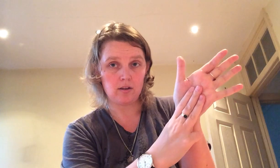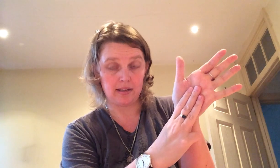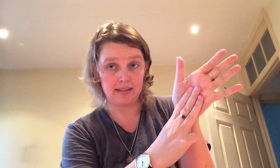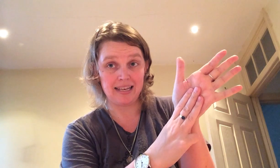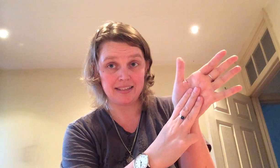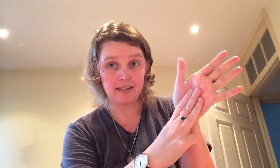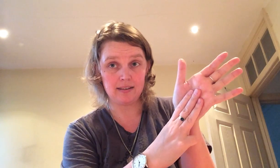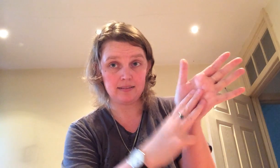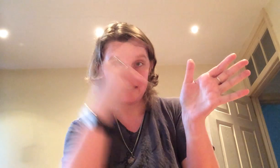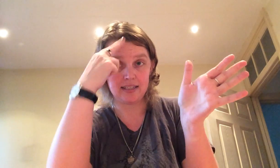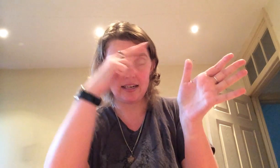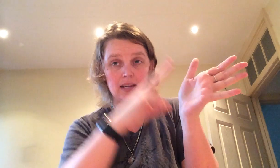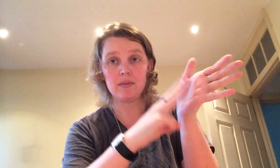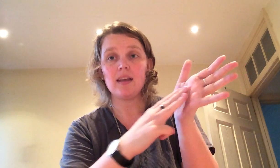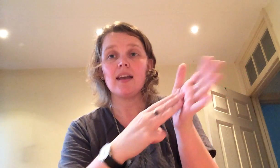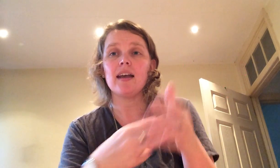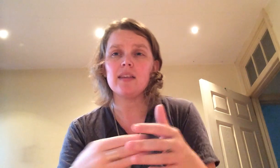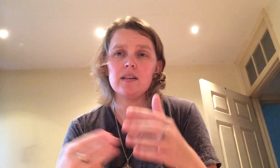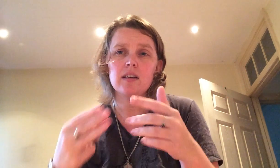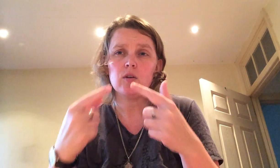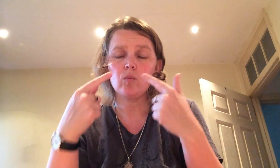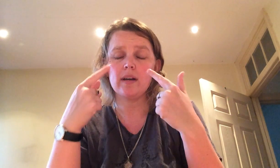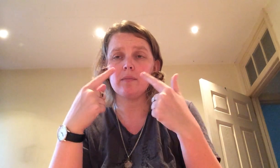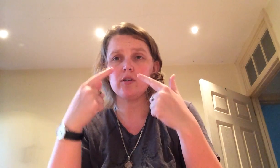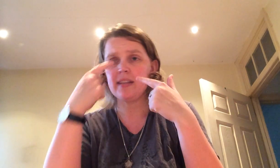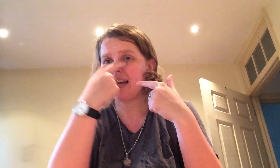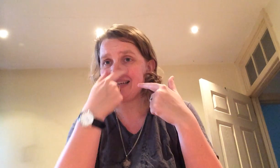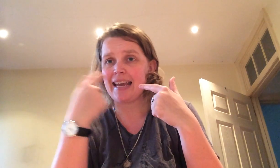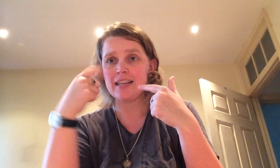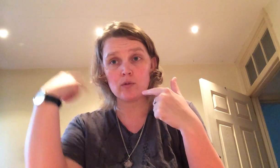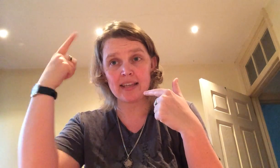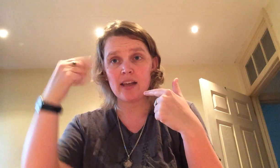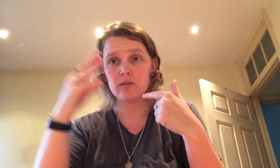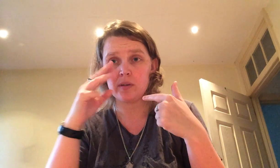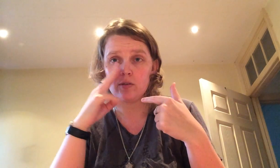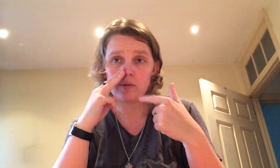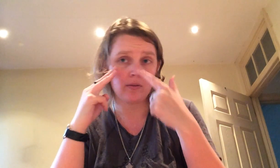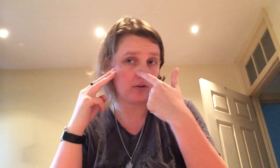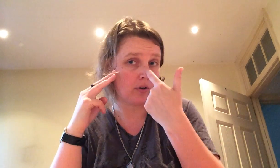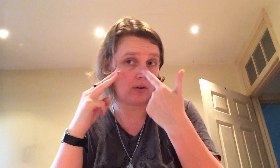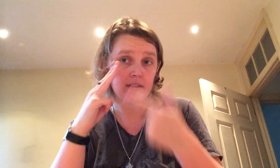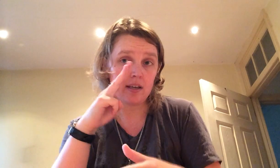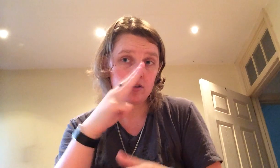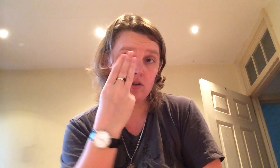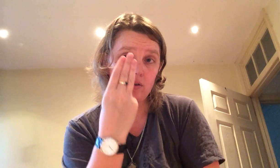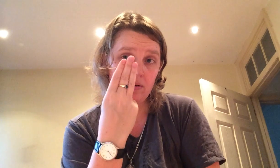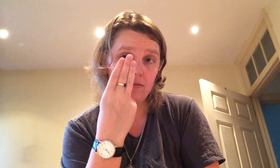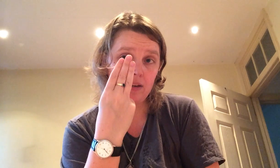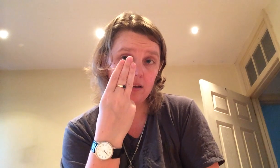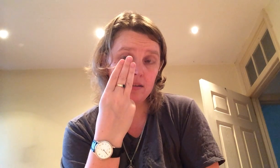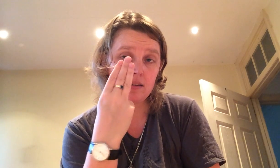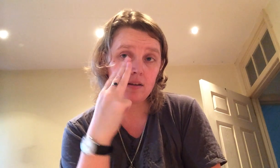that's the letter. That's the name. And then, because they are nasal sounds, we do on the nose. So you do 3 fingers on